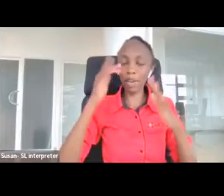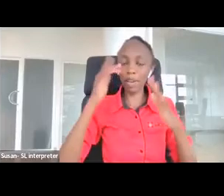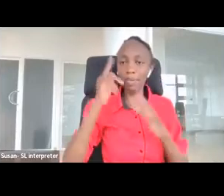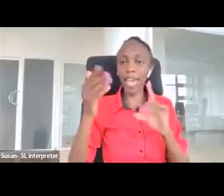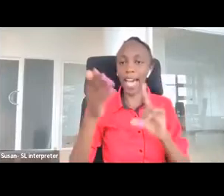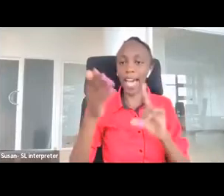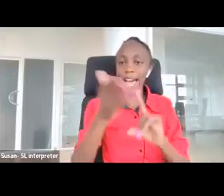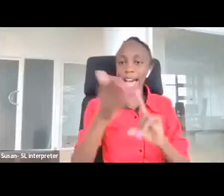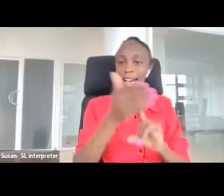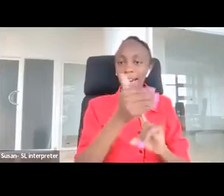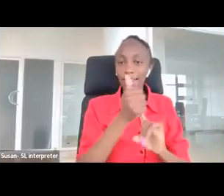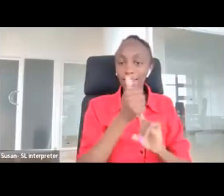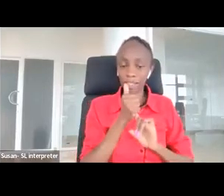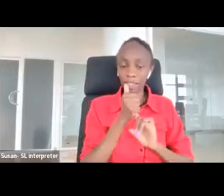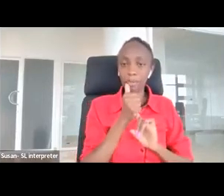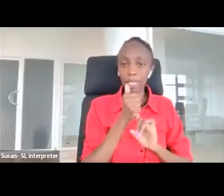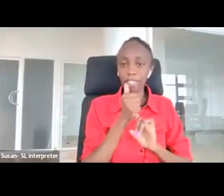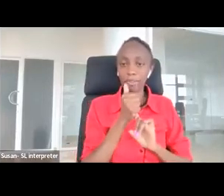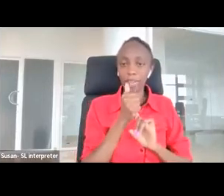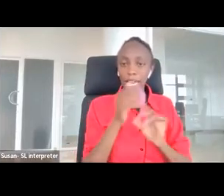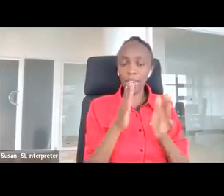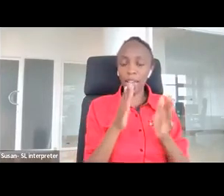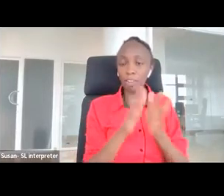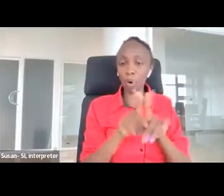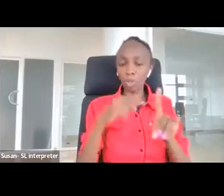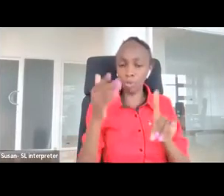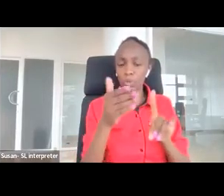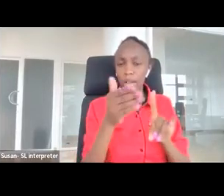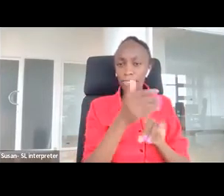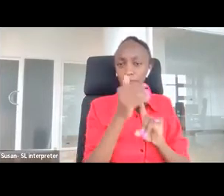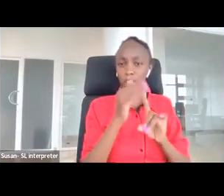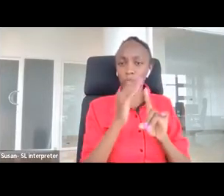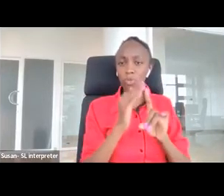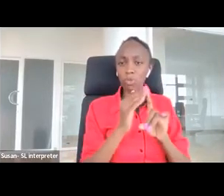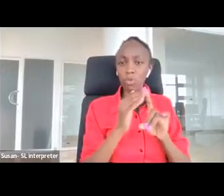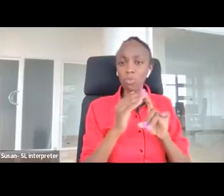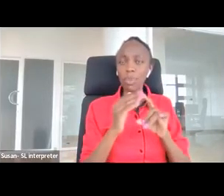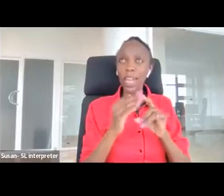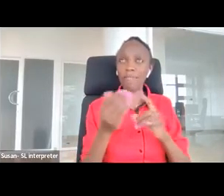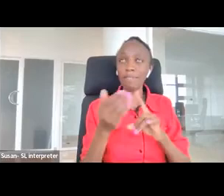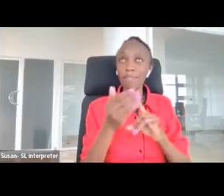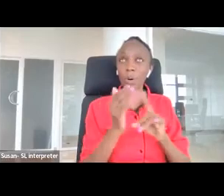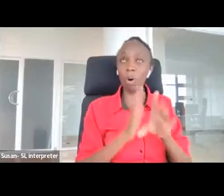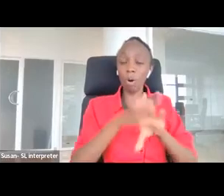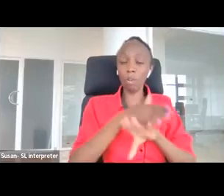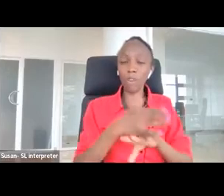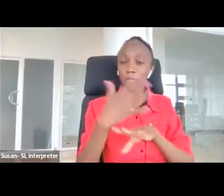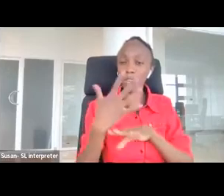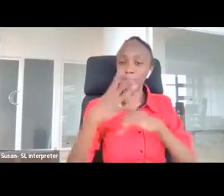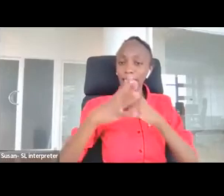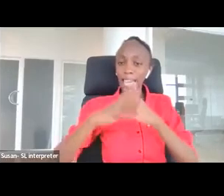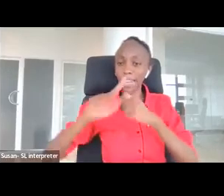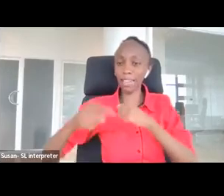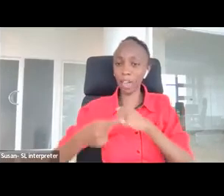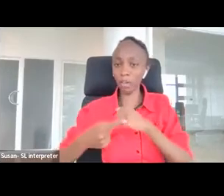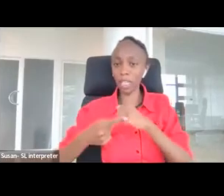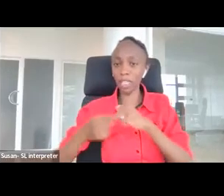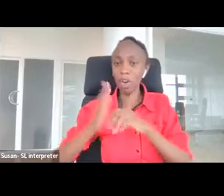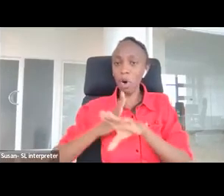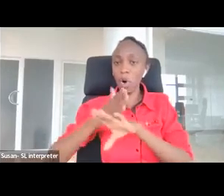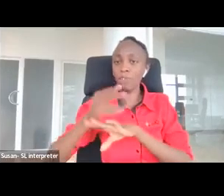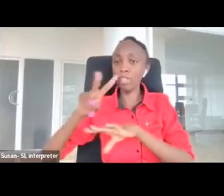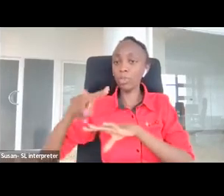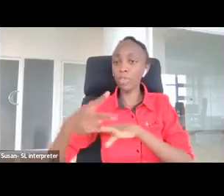made, realizing that we have targeted over 59,000 students, over 2,000